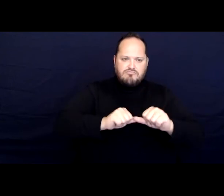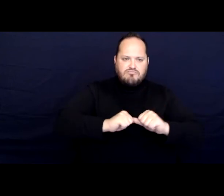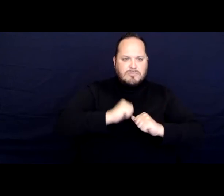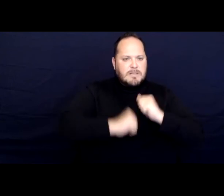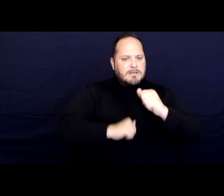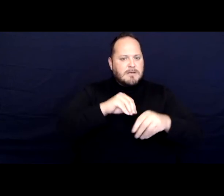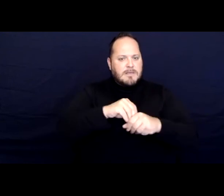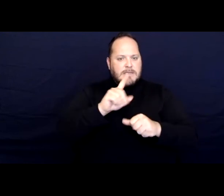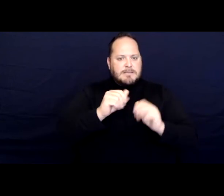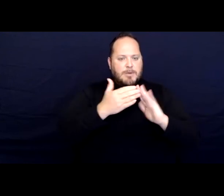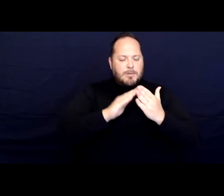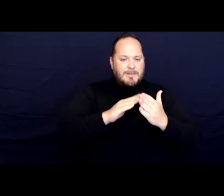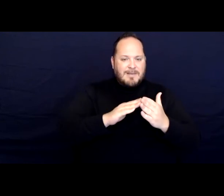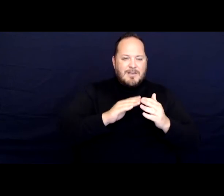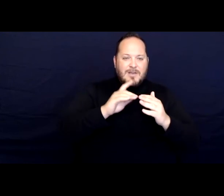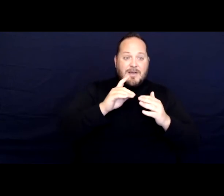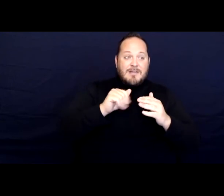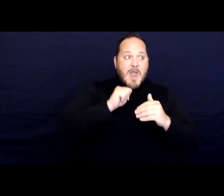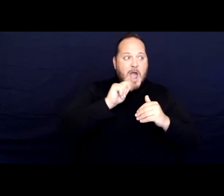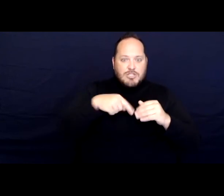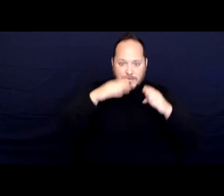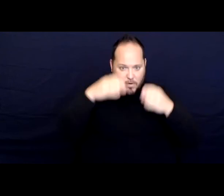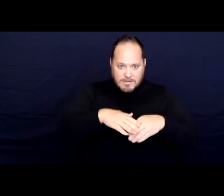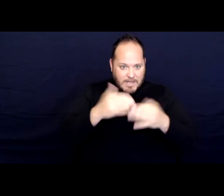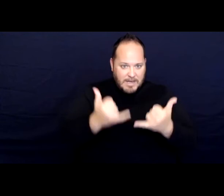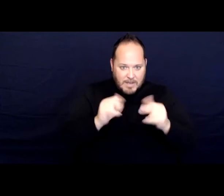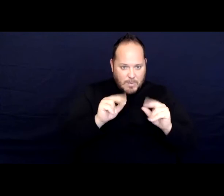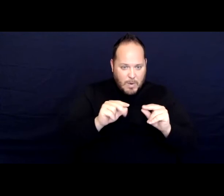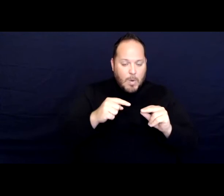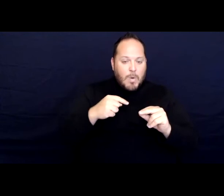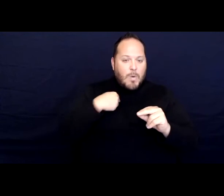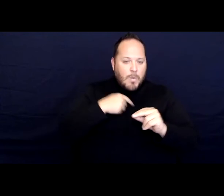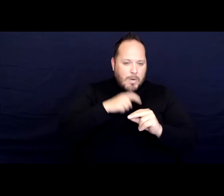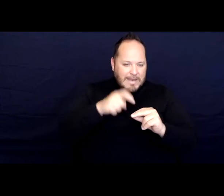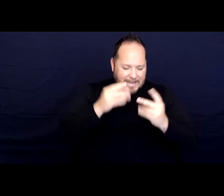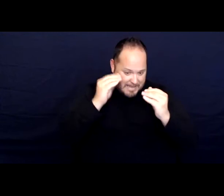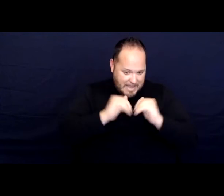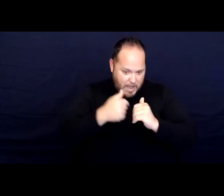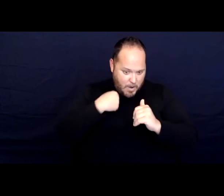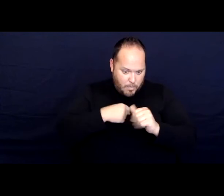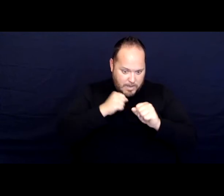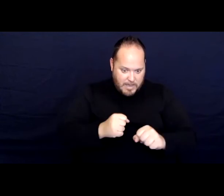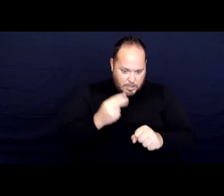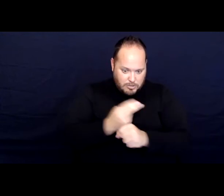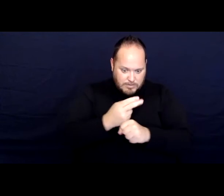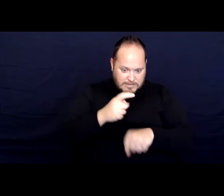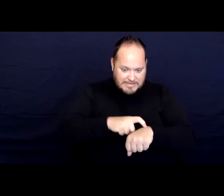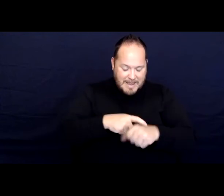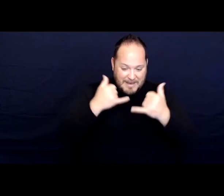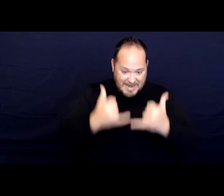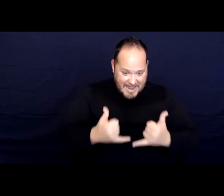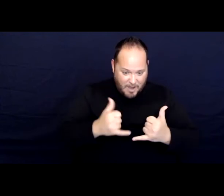it's not just now, it's like, well, how do we leverage now to really build that resiliency going forward?